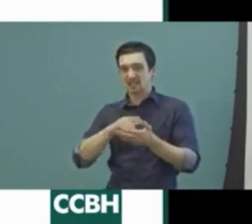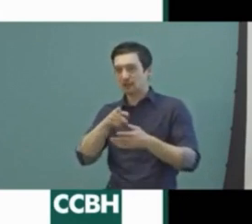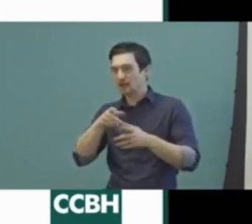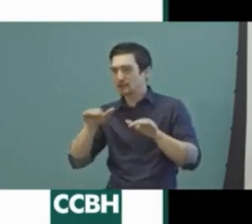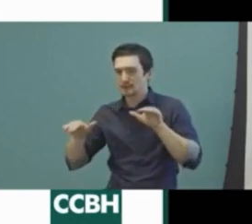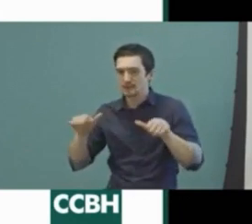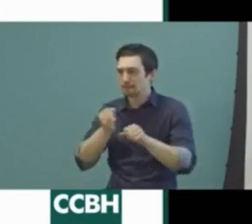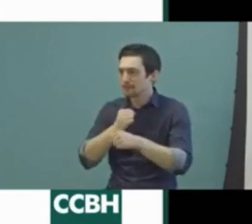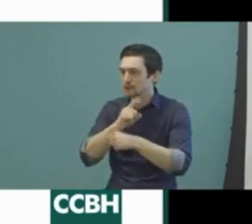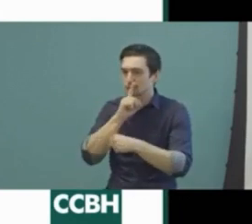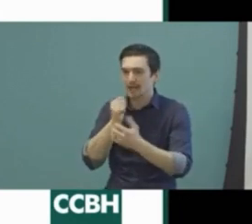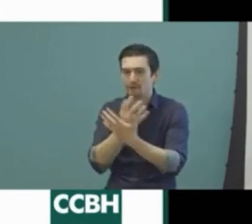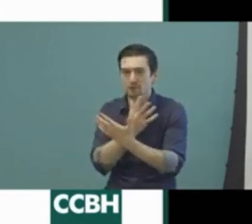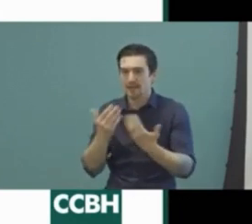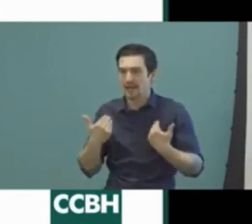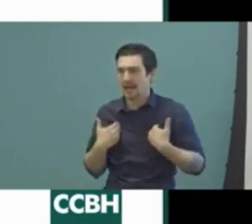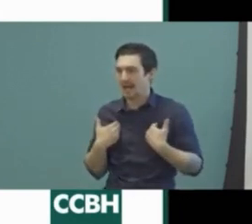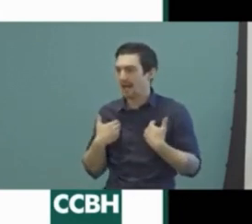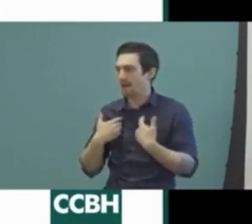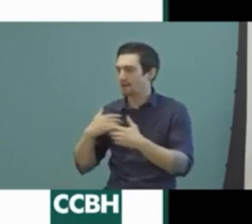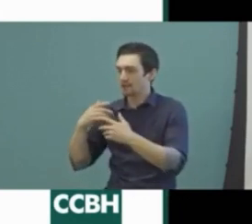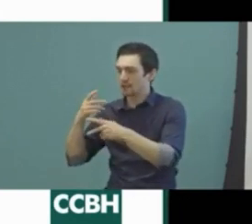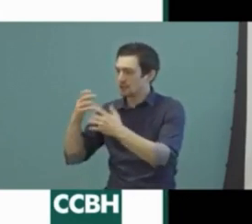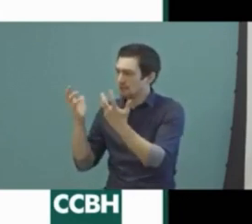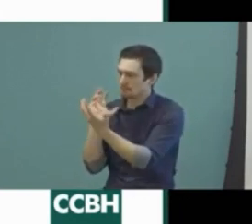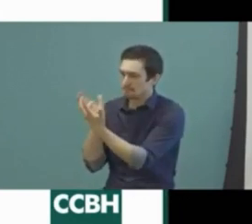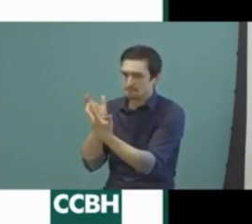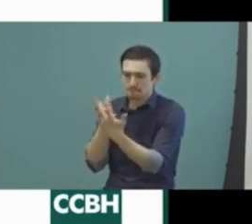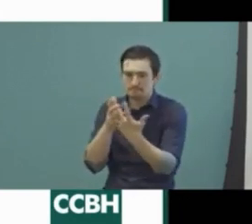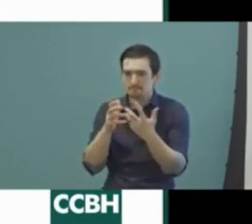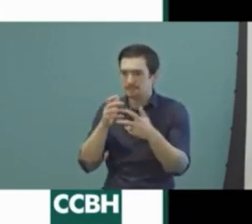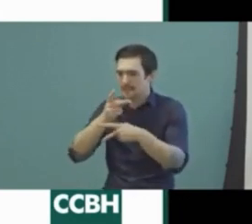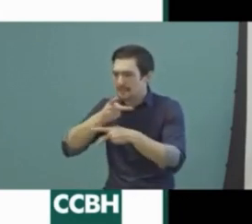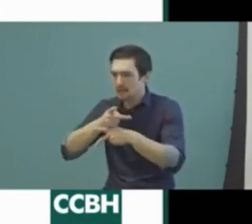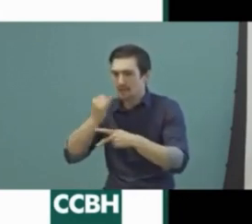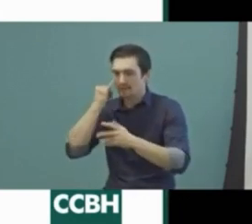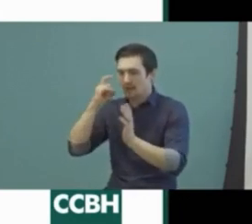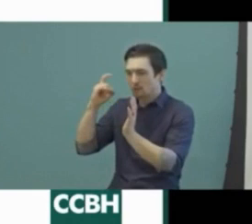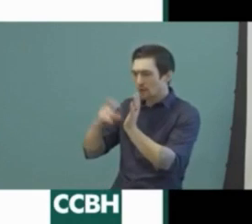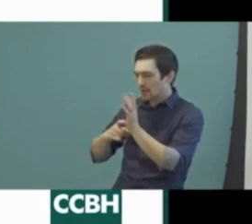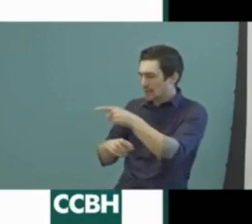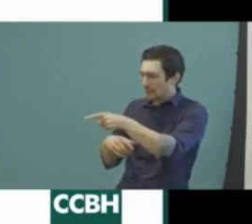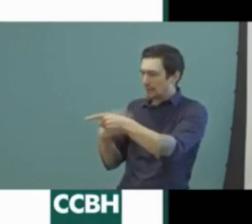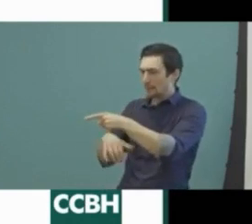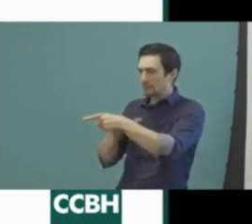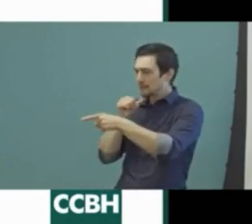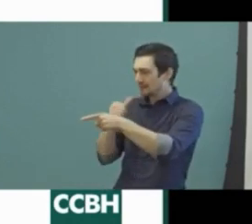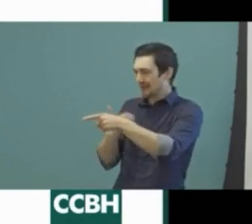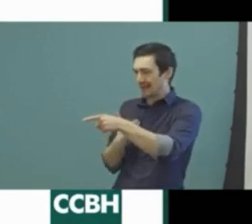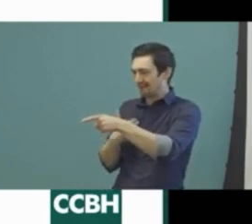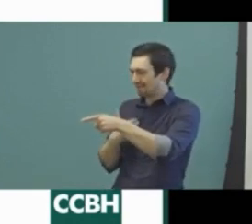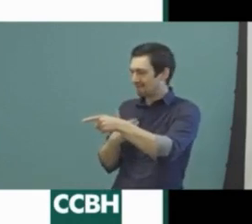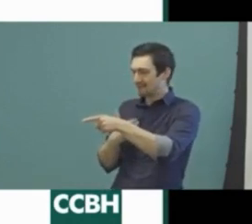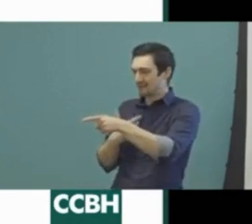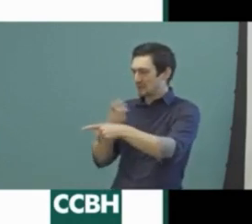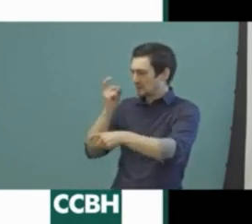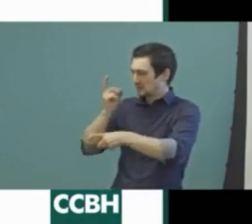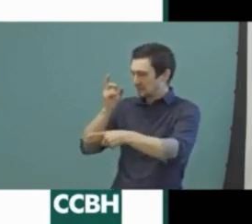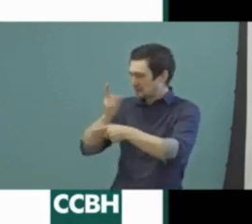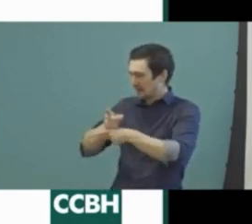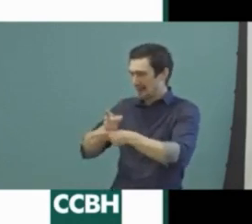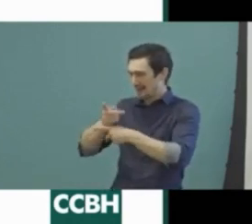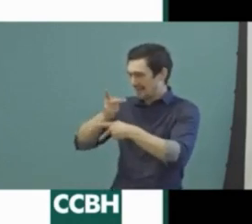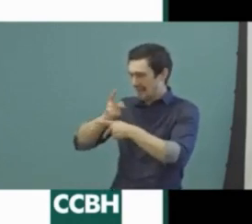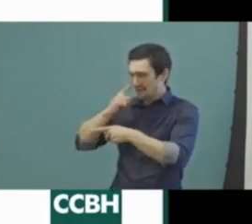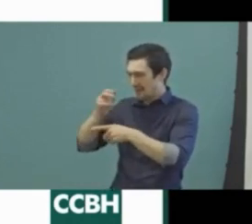of care they needed. And when I recognized somebody needed a higher level of care than the resources we had, we promptly transferred